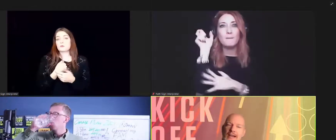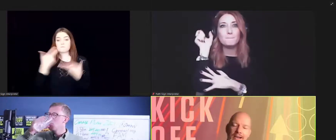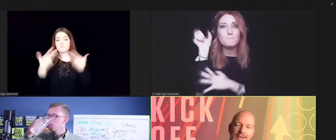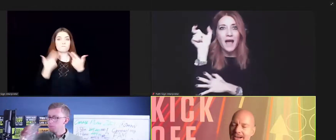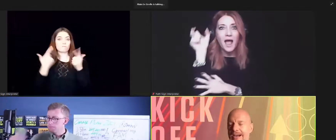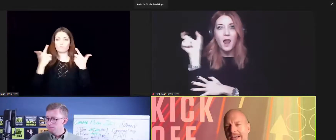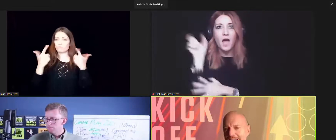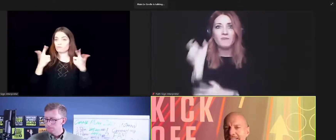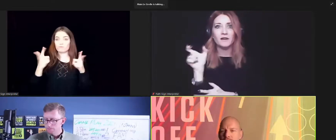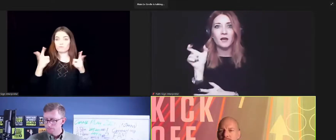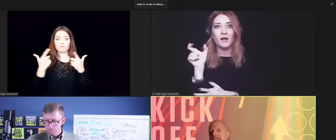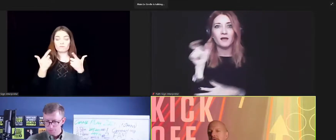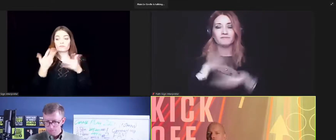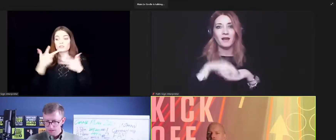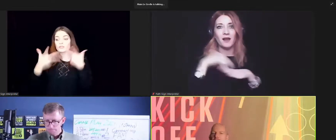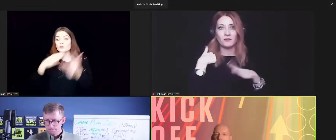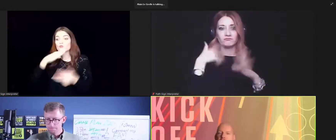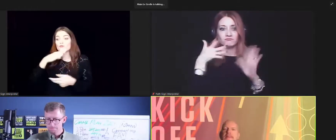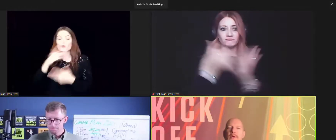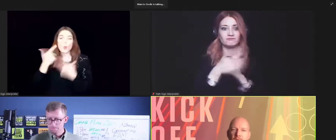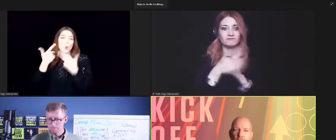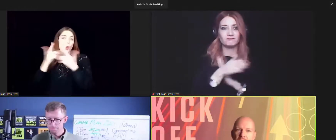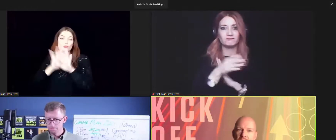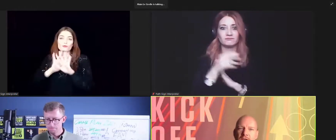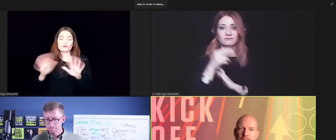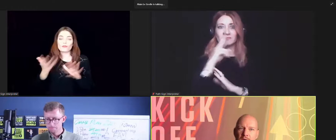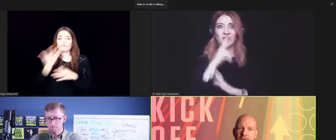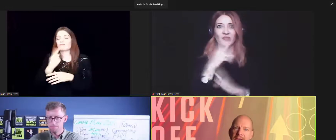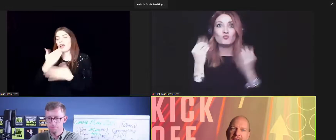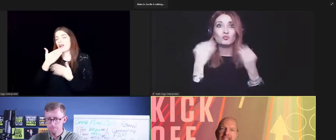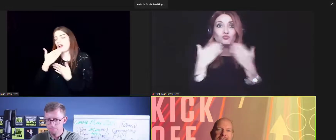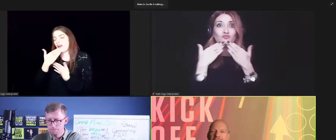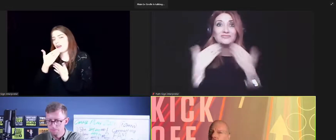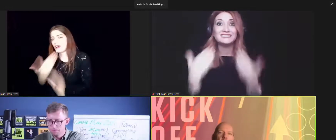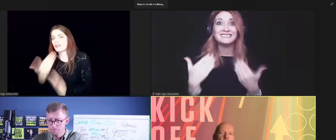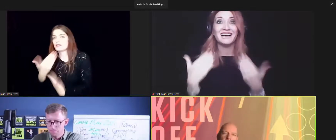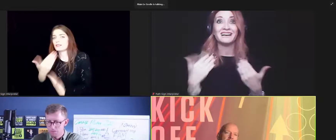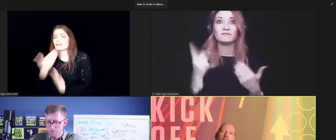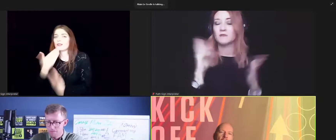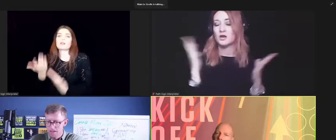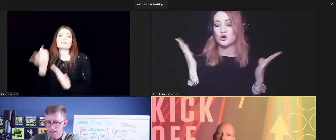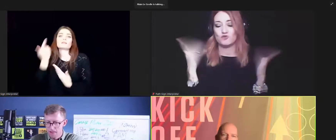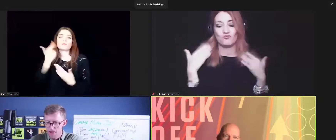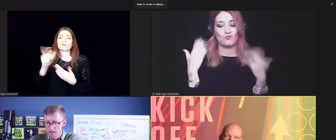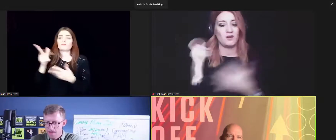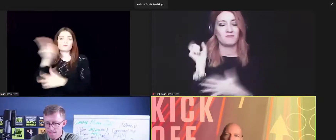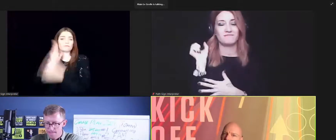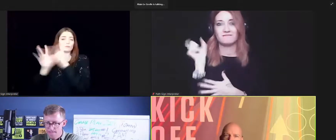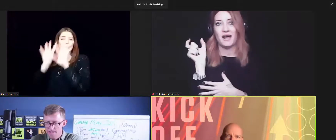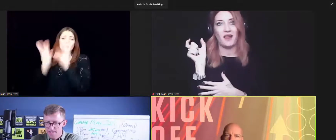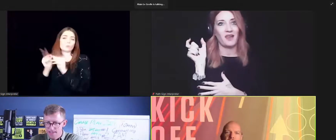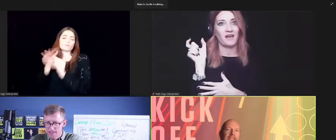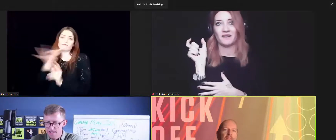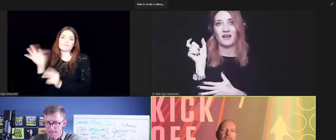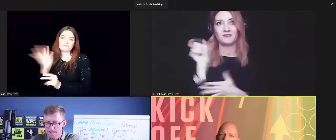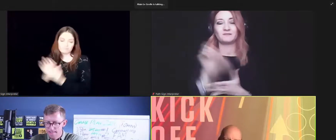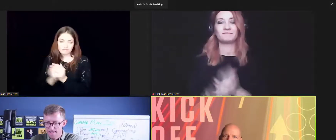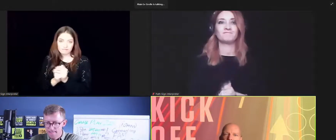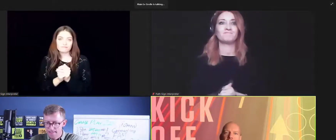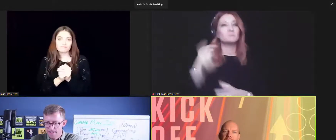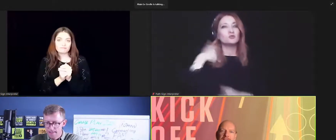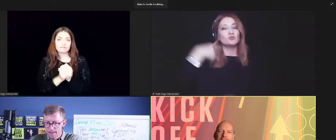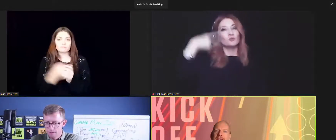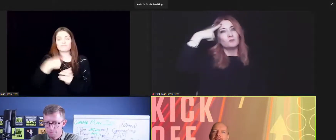and I need to use the word. I remember when we talked about, I said, hey, wow, our people are very motivated,